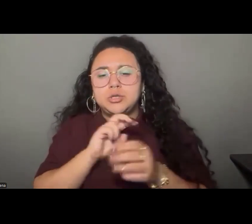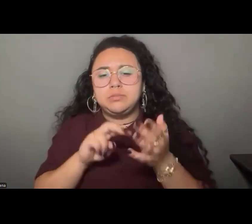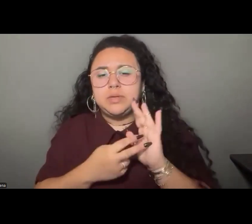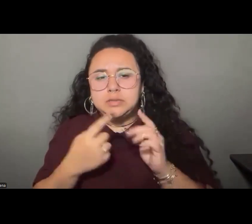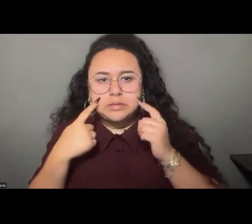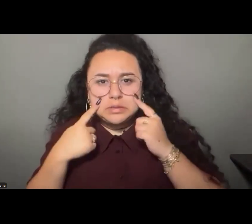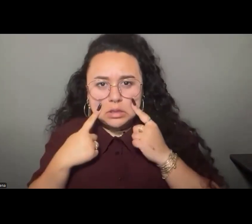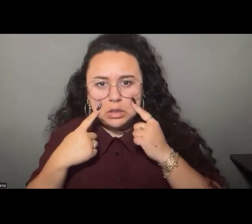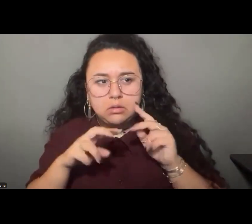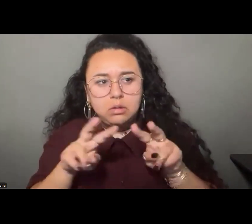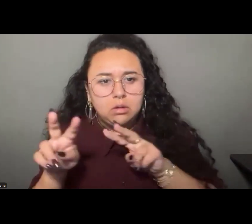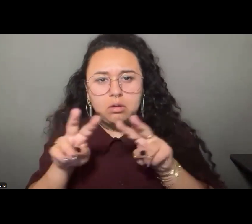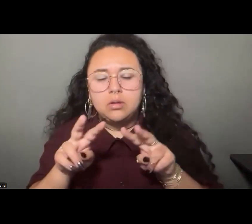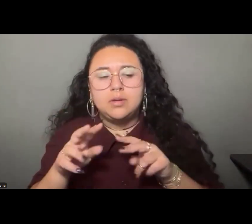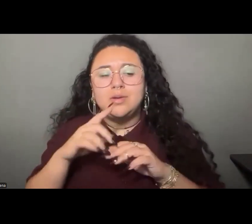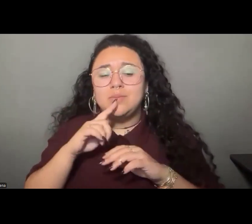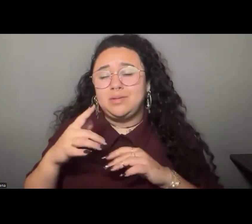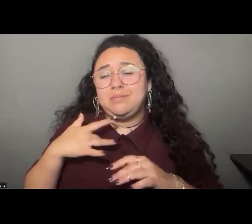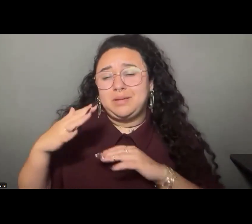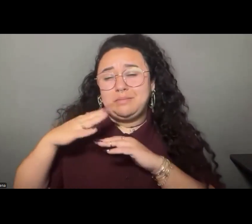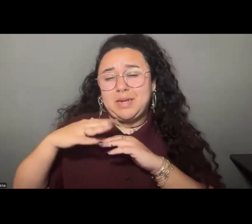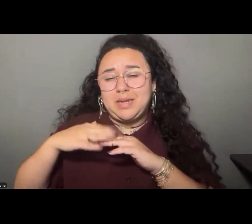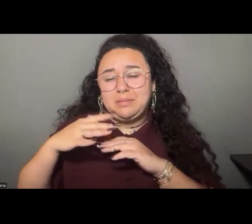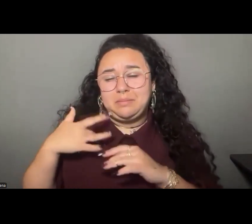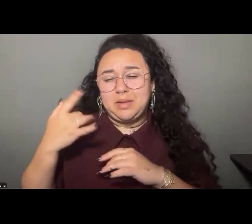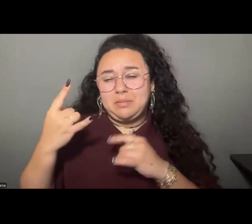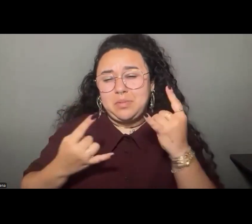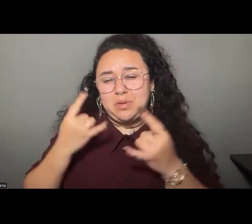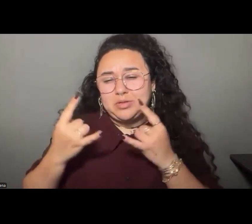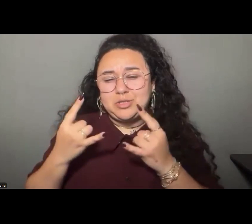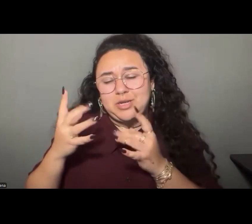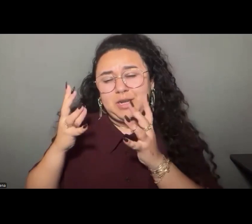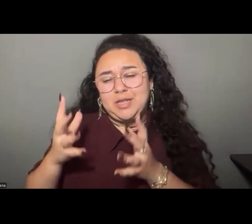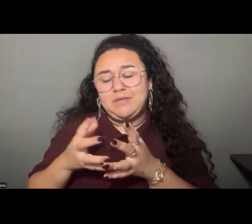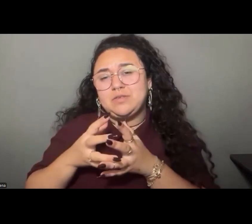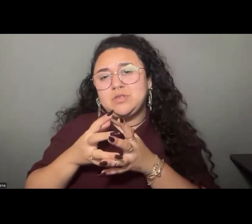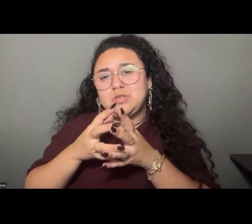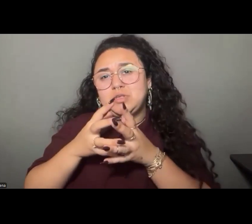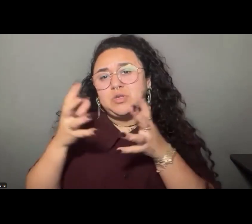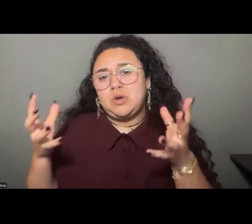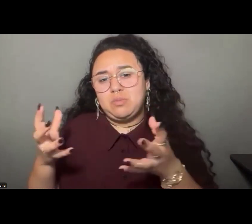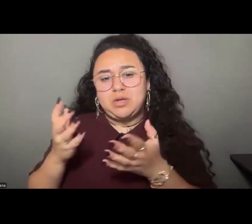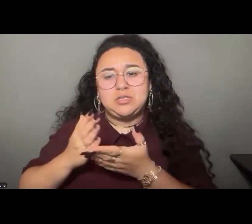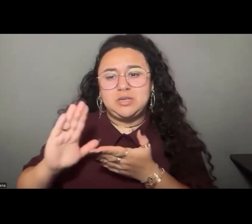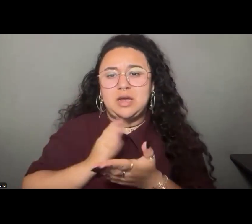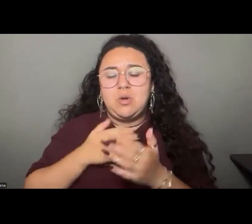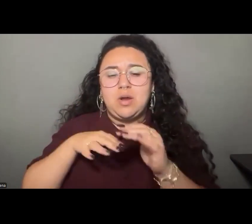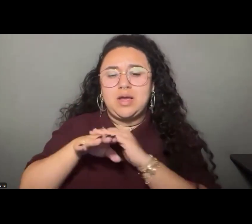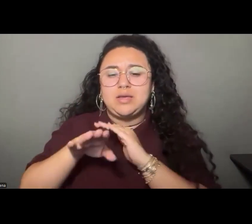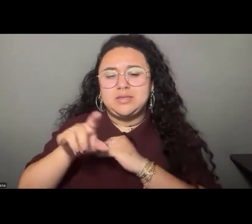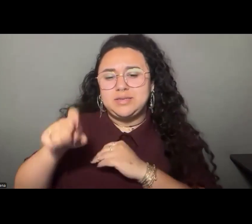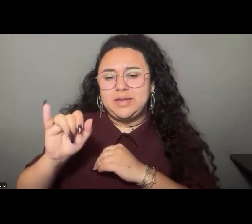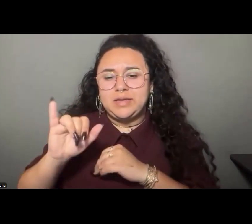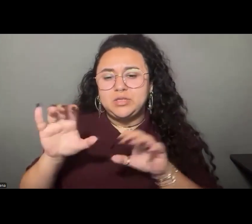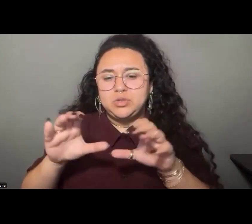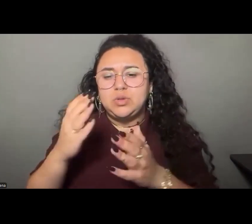it's the bare minimum. Often it's bullshit. Sometimes it often leaves out so much of our access needs. But we also do the list in